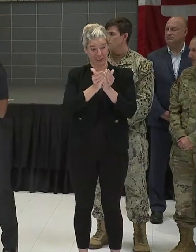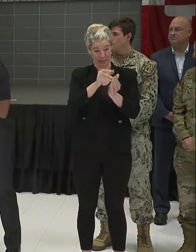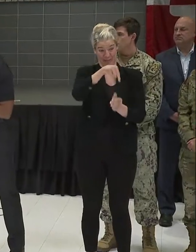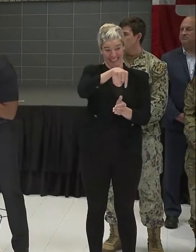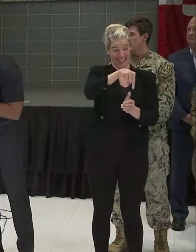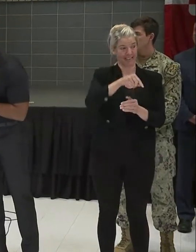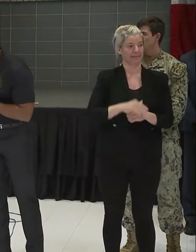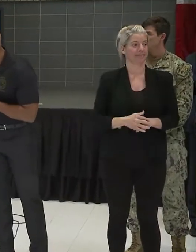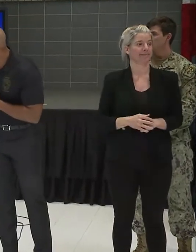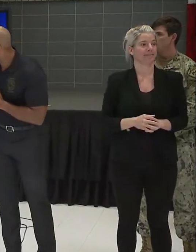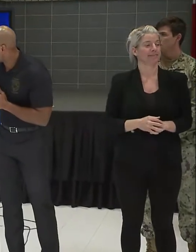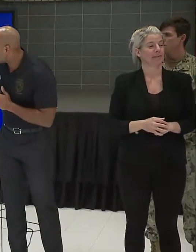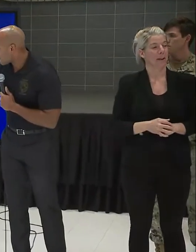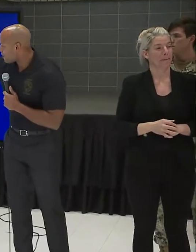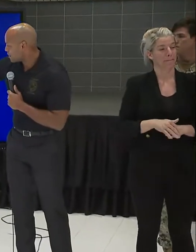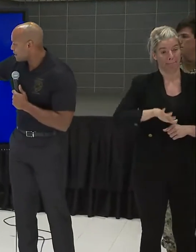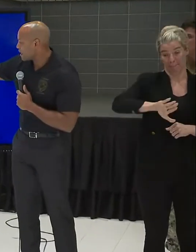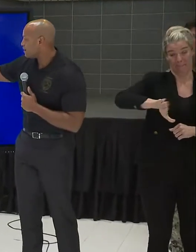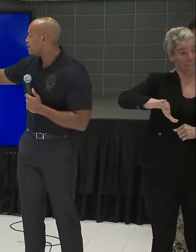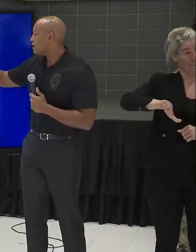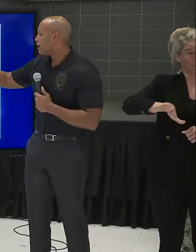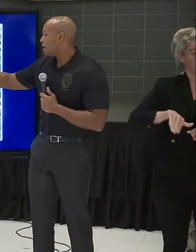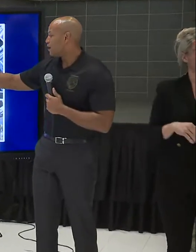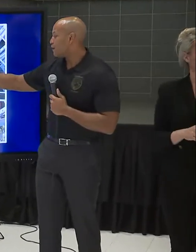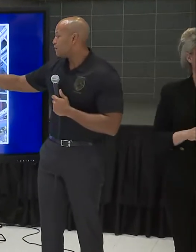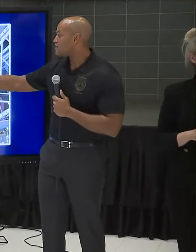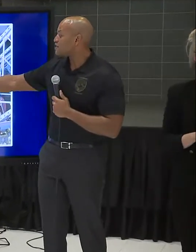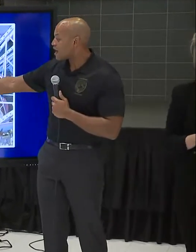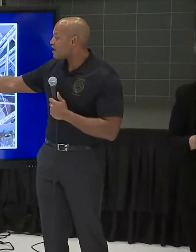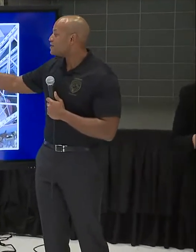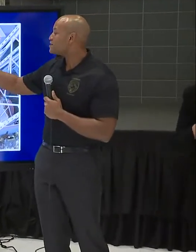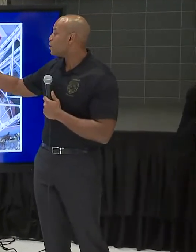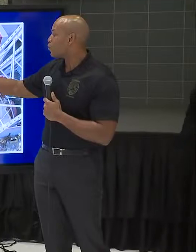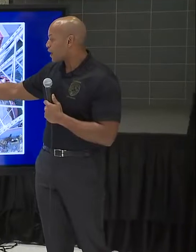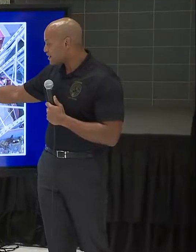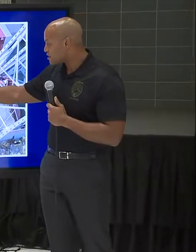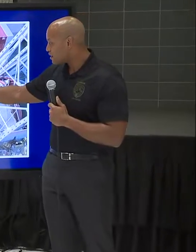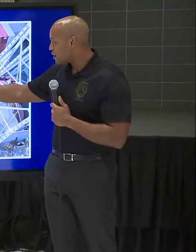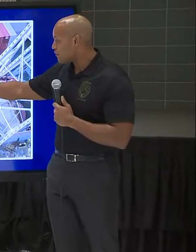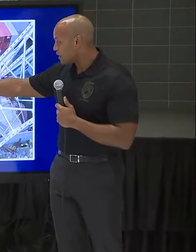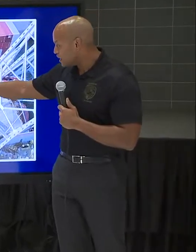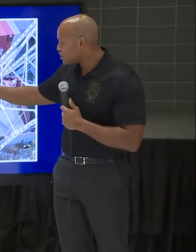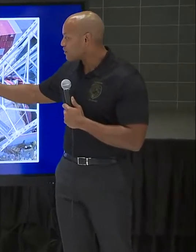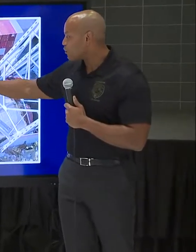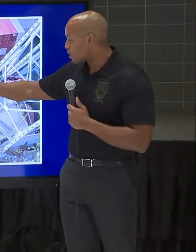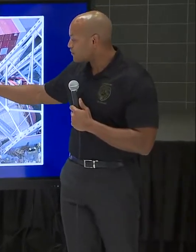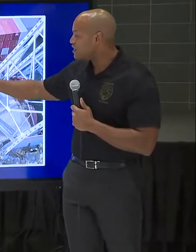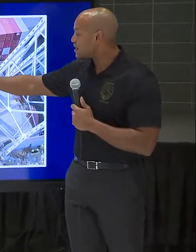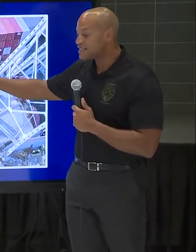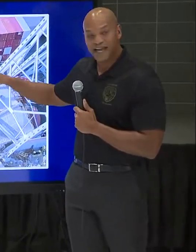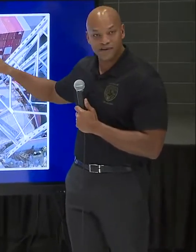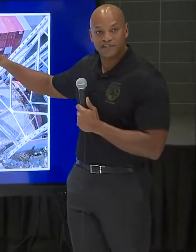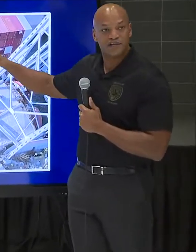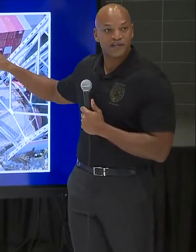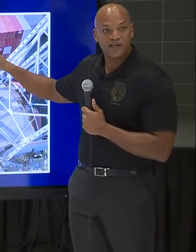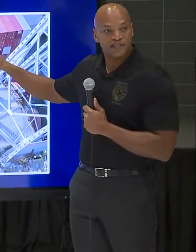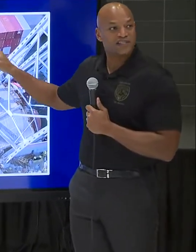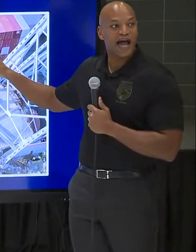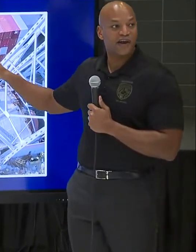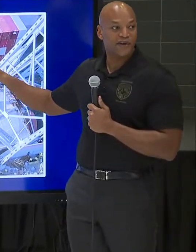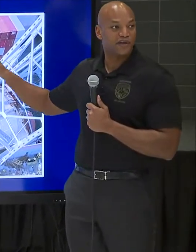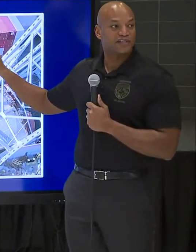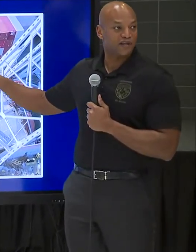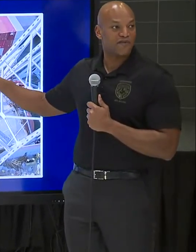What you have here, you see the vessels that I spoke about, and again, the size, the weight of each and every one of these containers